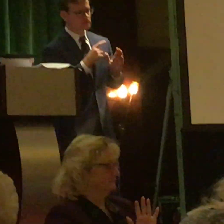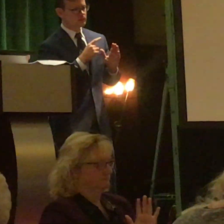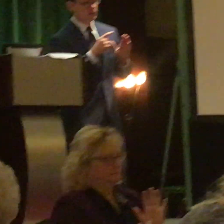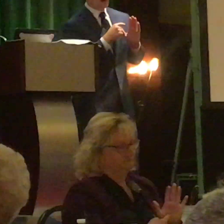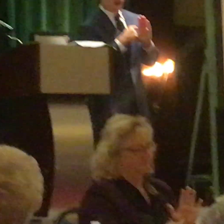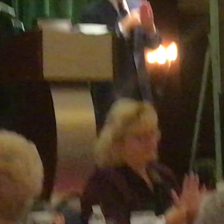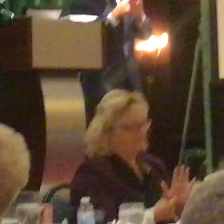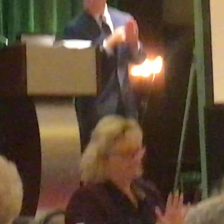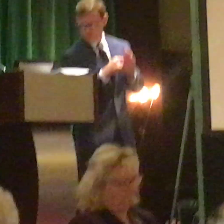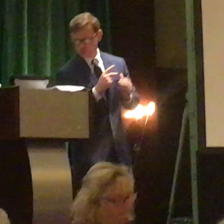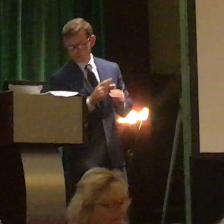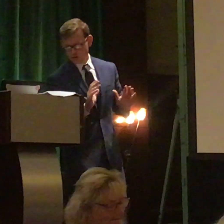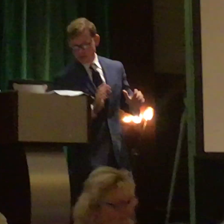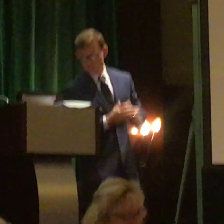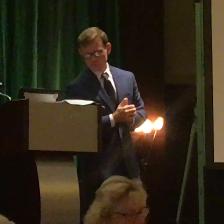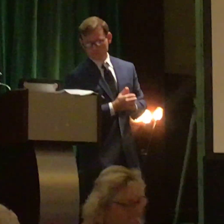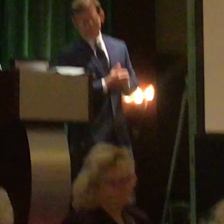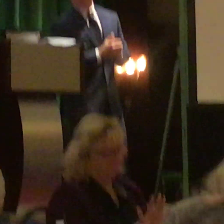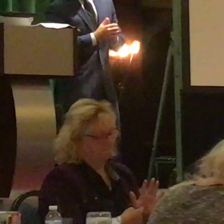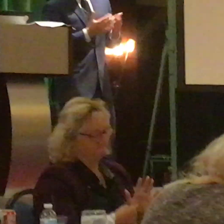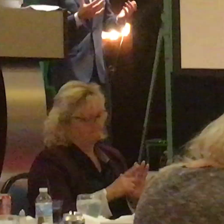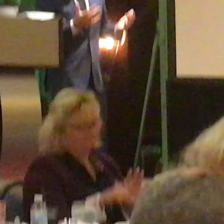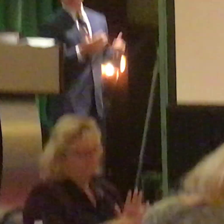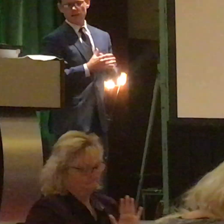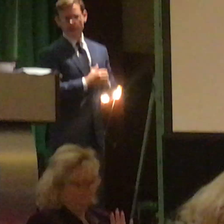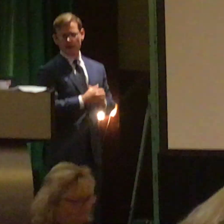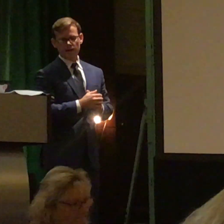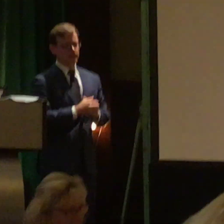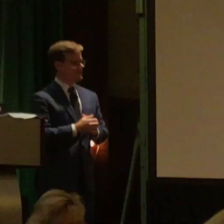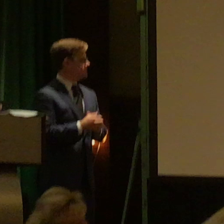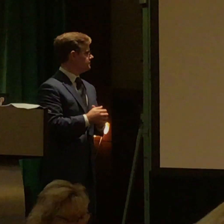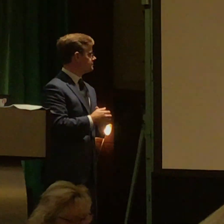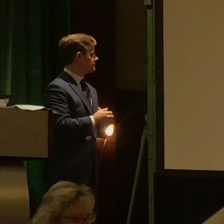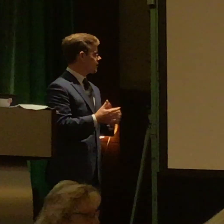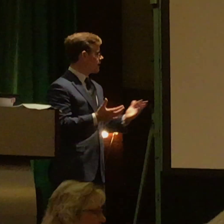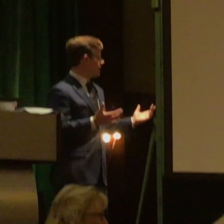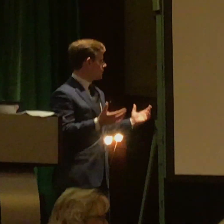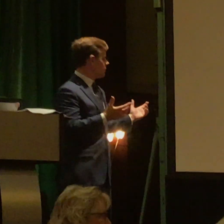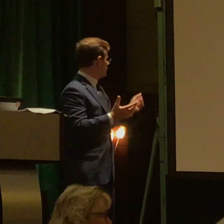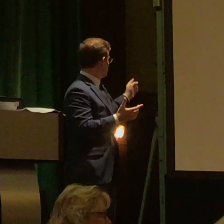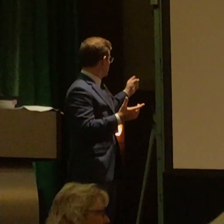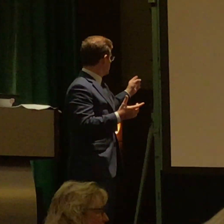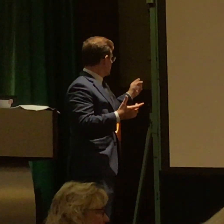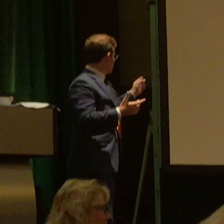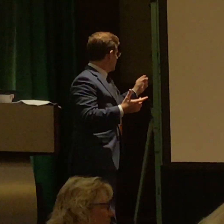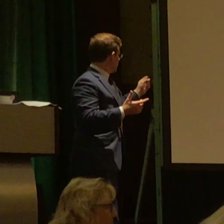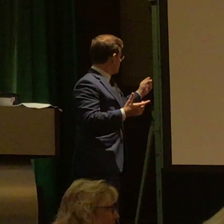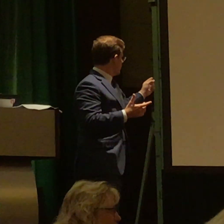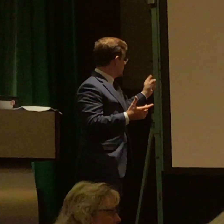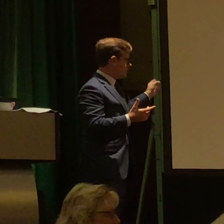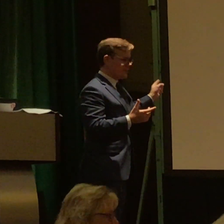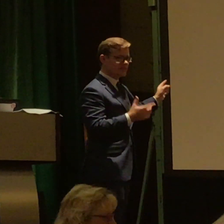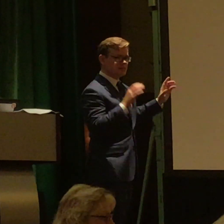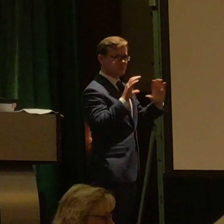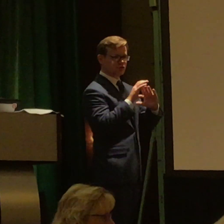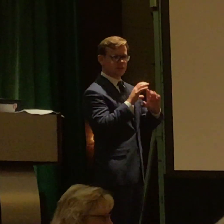Remember what we're asking for is just a demonstration grant, a demonstration program.